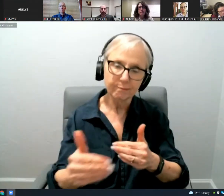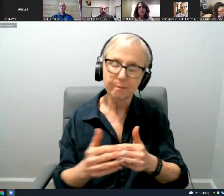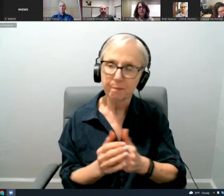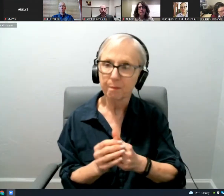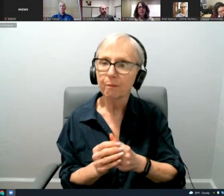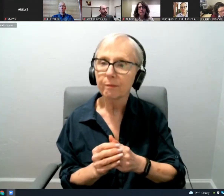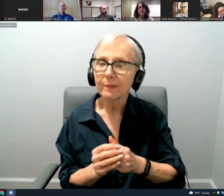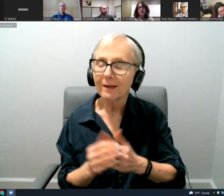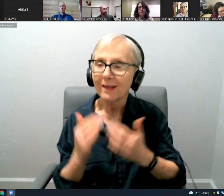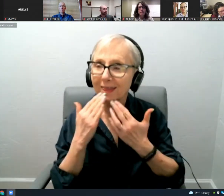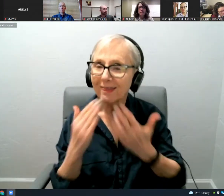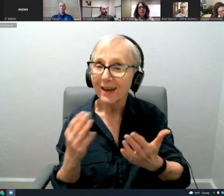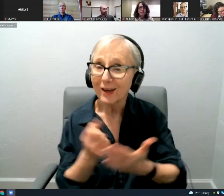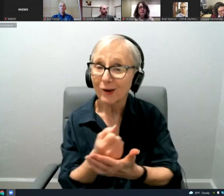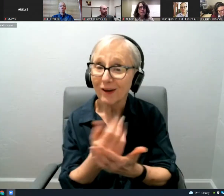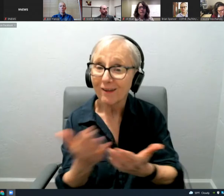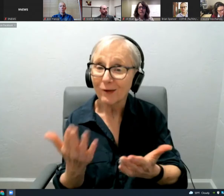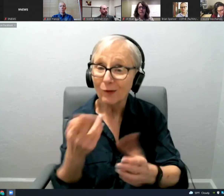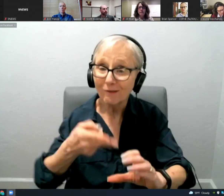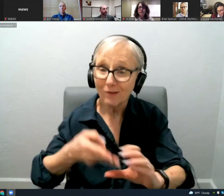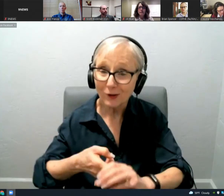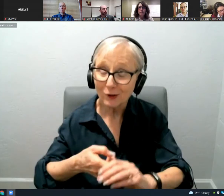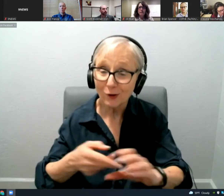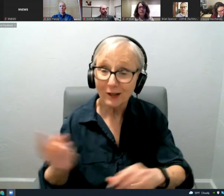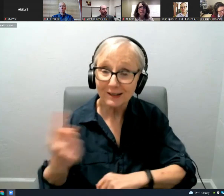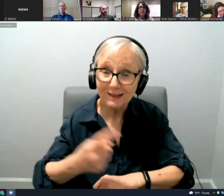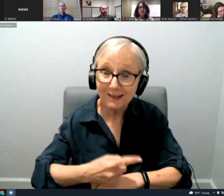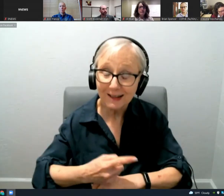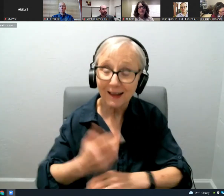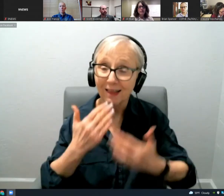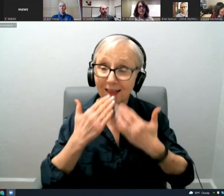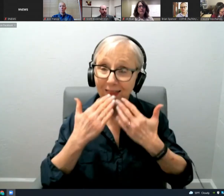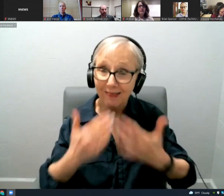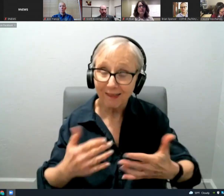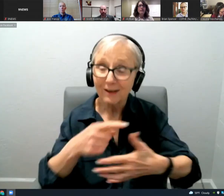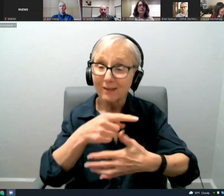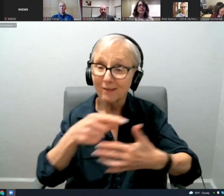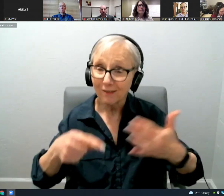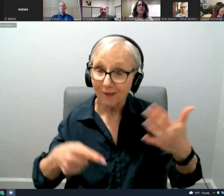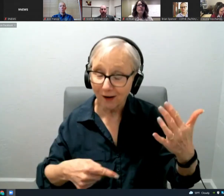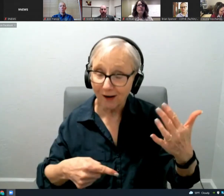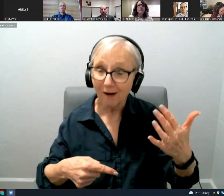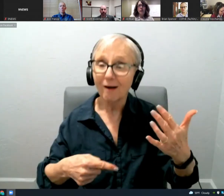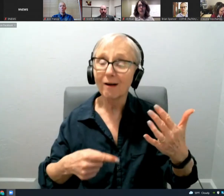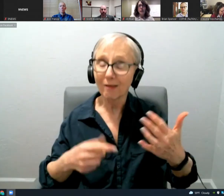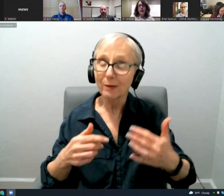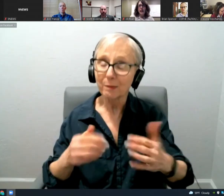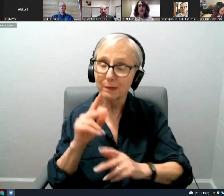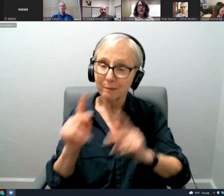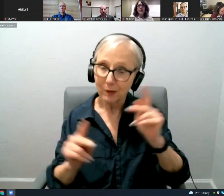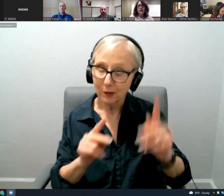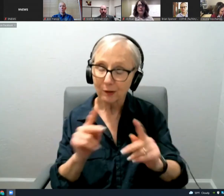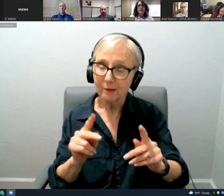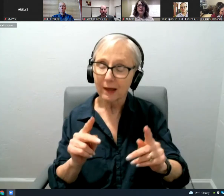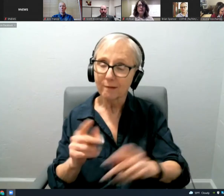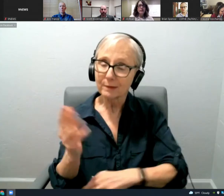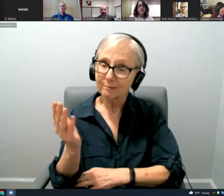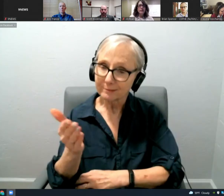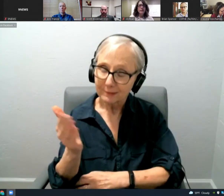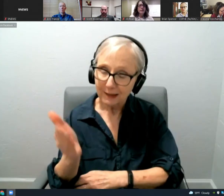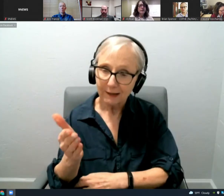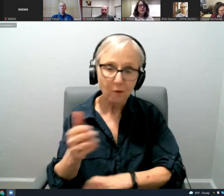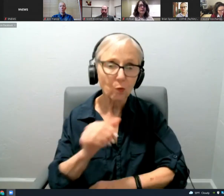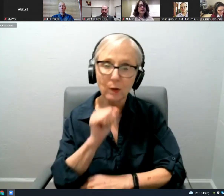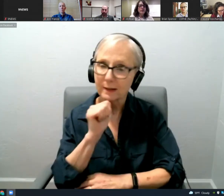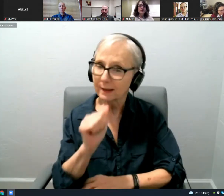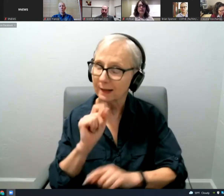All right. Thank you, everyone, for joining today. Thank you, Executive Director Ryan, Director Bookman, Dr. France, and Dr. Travanti. If there are any questions we weren't able to get